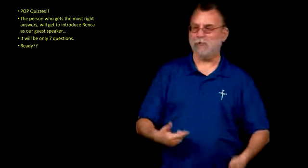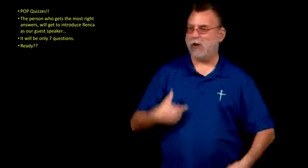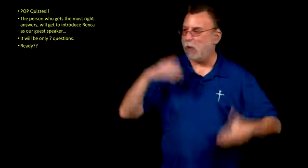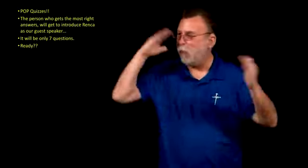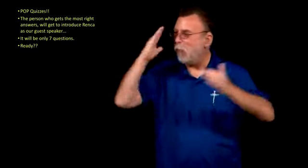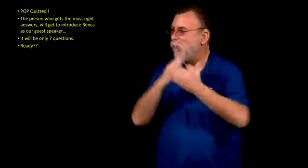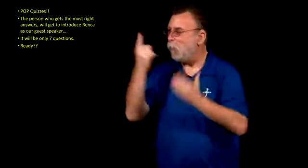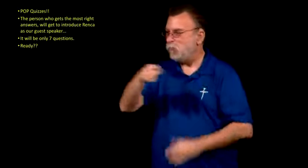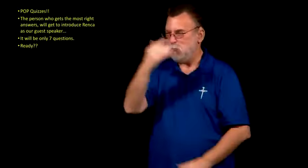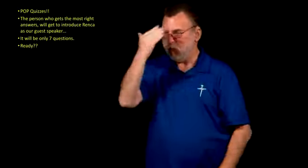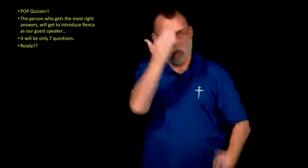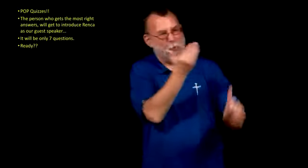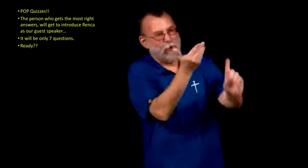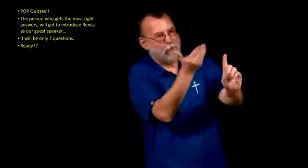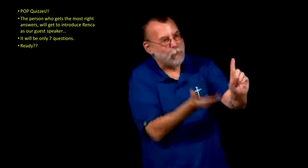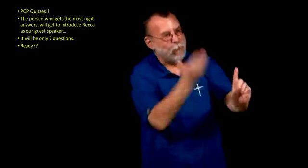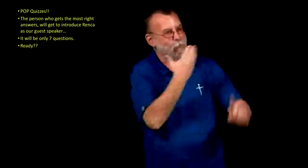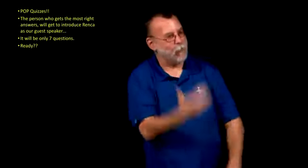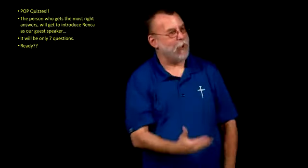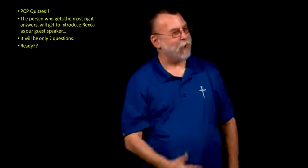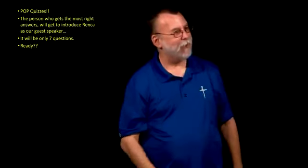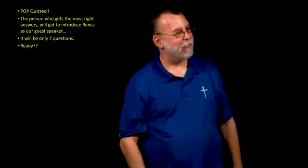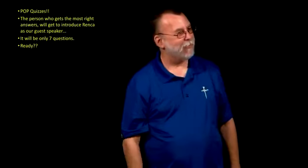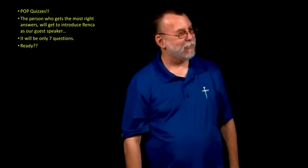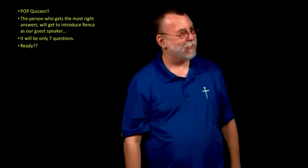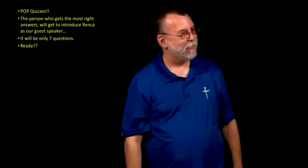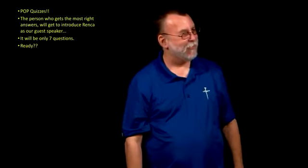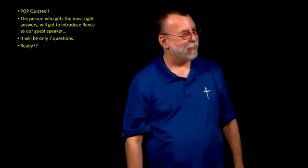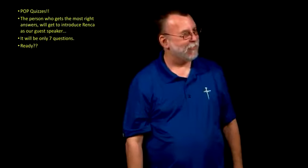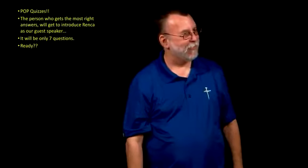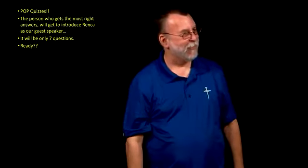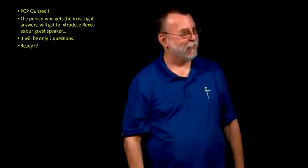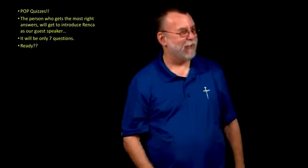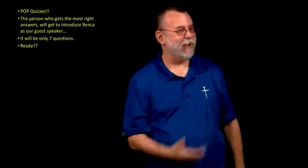it's up to me then to introduce someone you are already know pretty well.